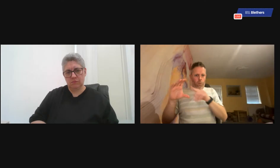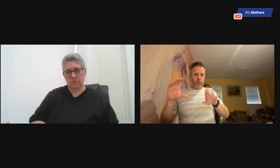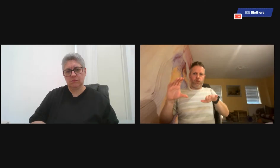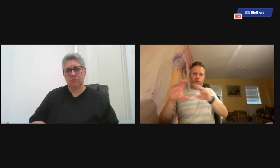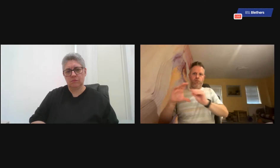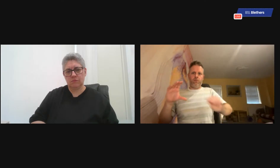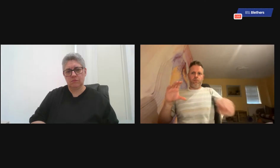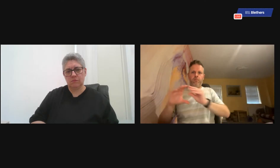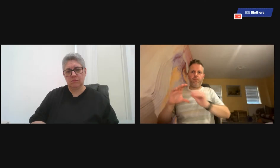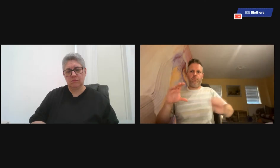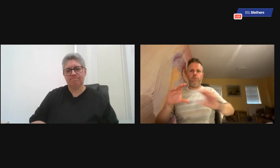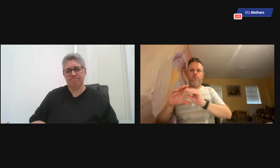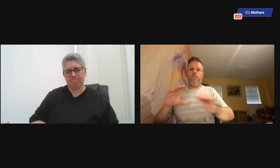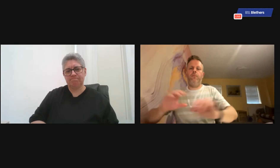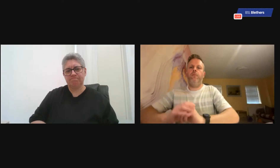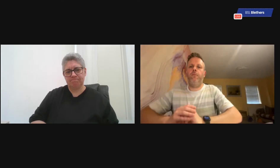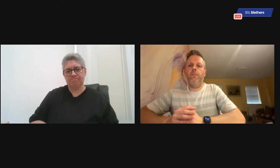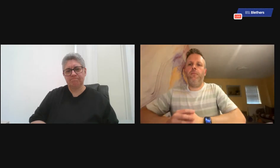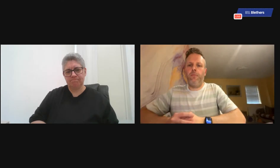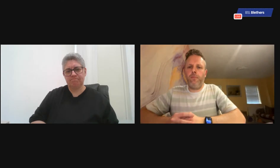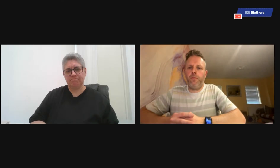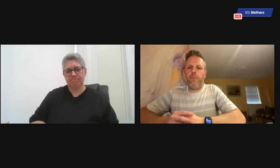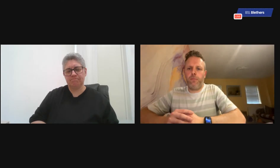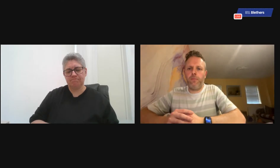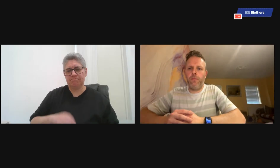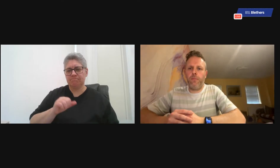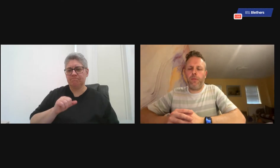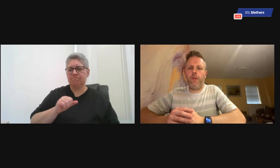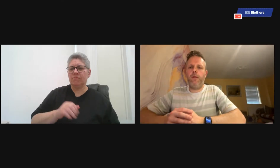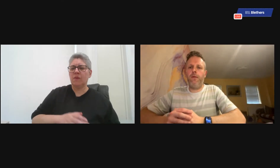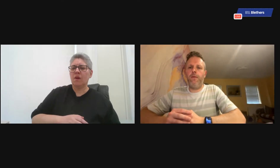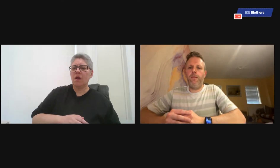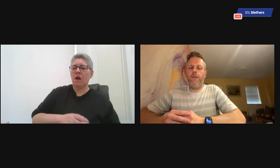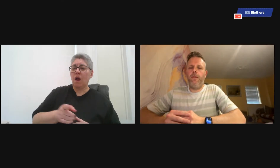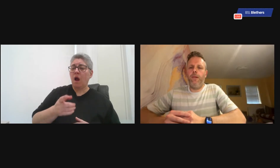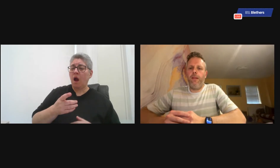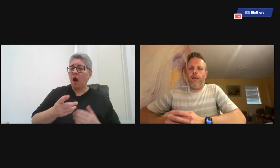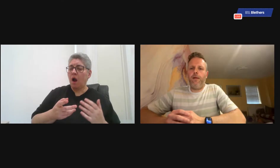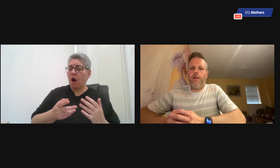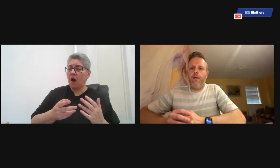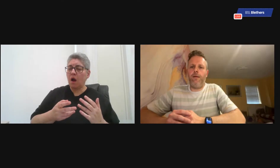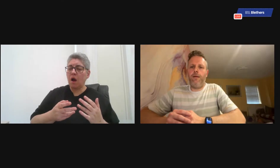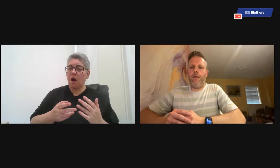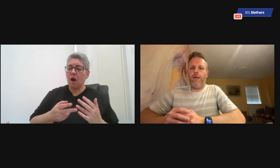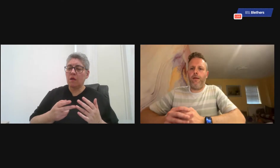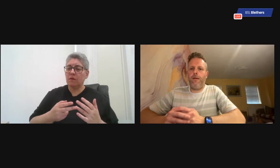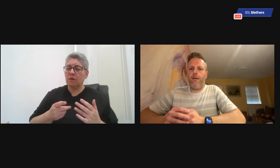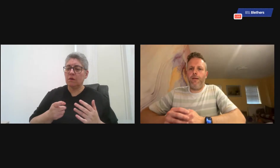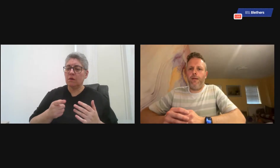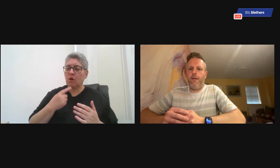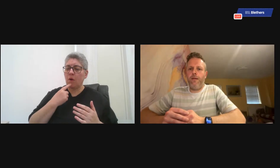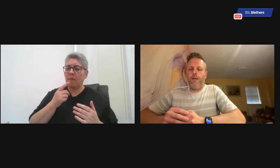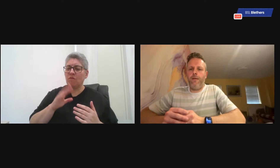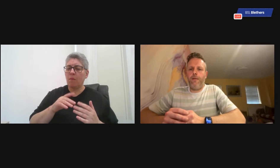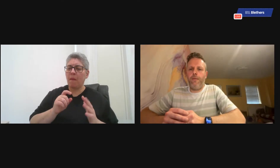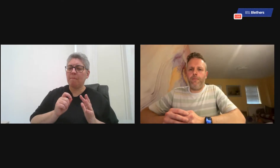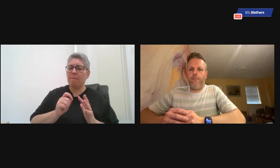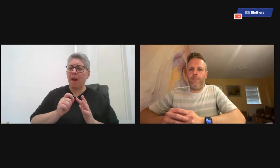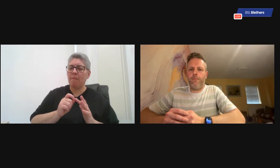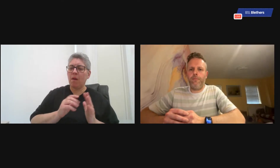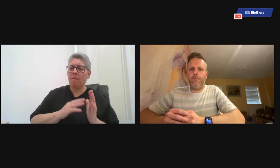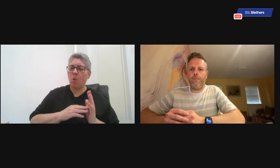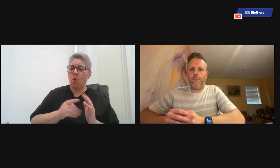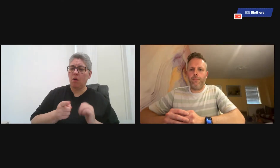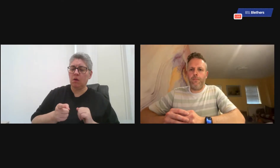your money that you get is basically for some of the money is for the child, it's tax free, of course. Okay, useful to have had